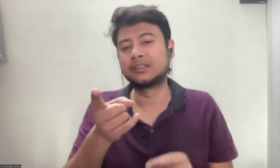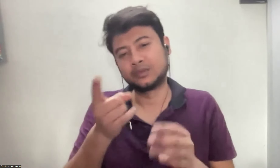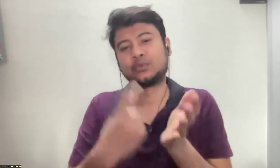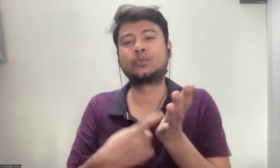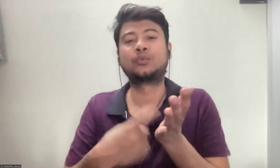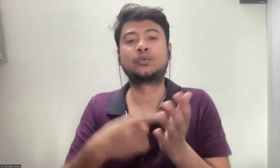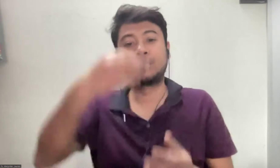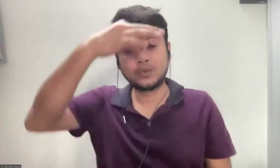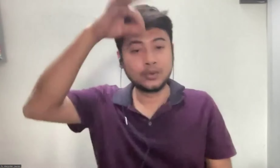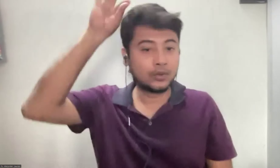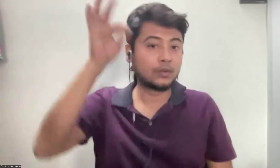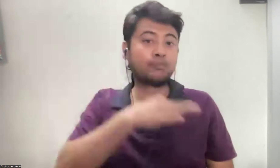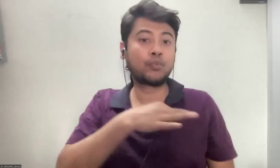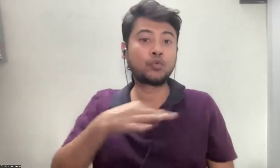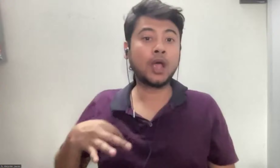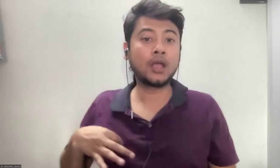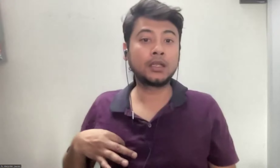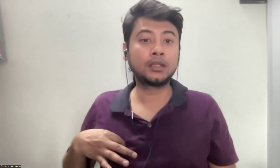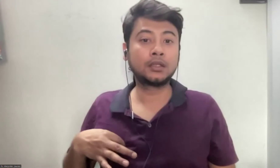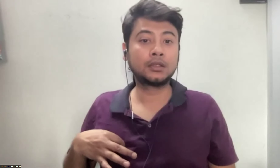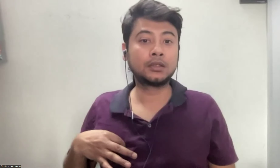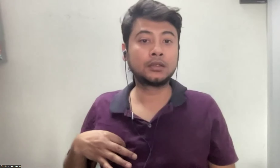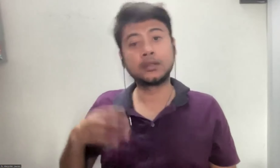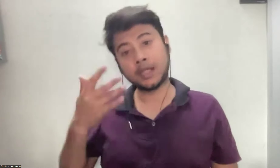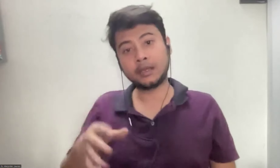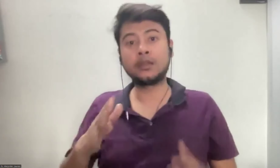because this is the way we purify our hands.